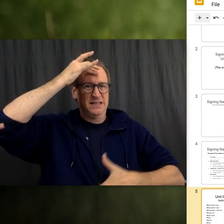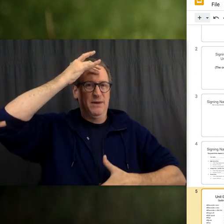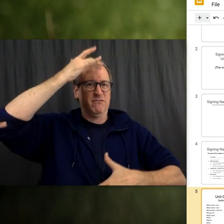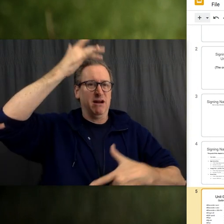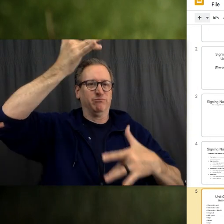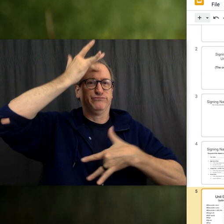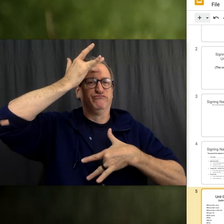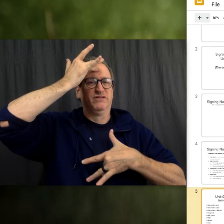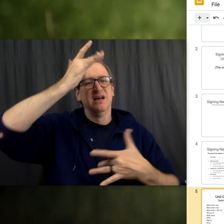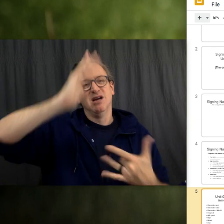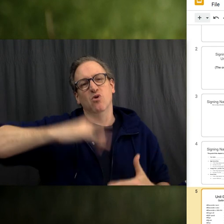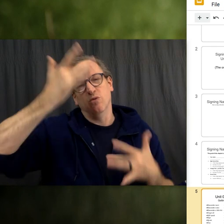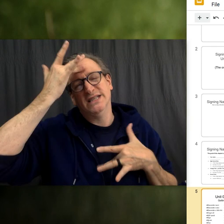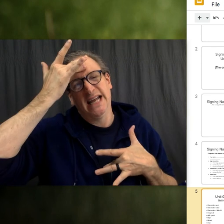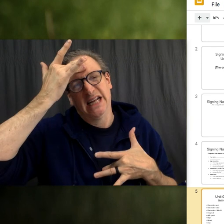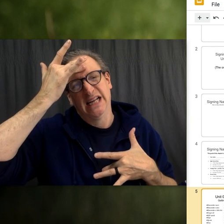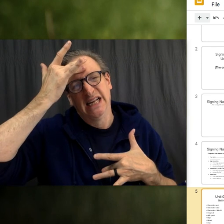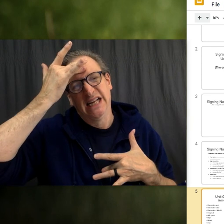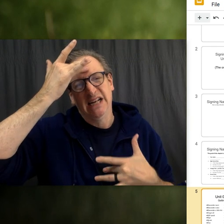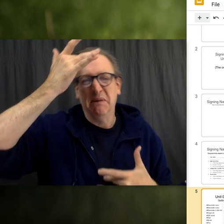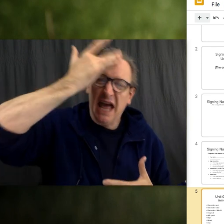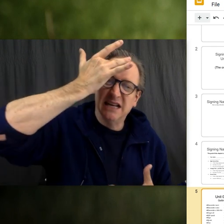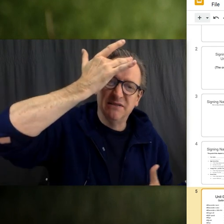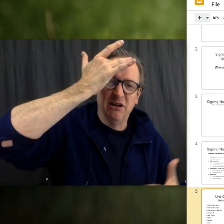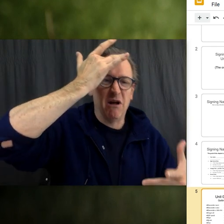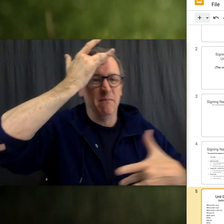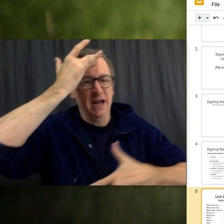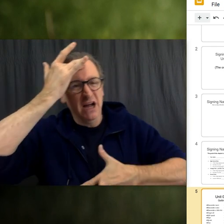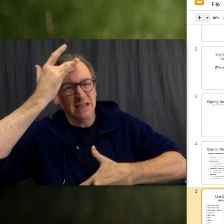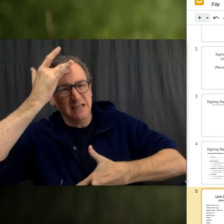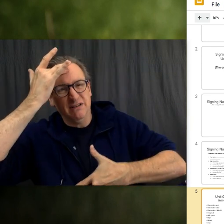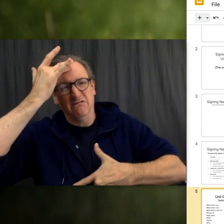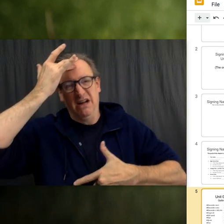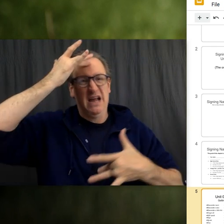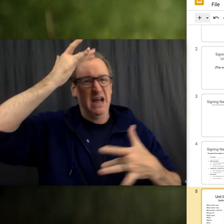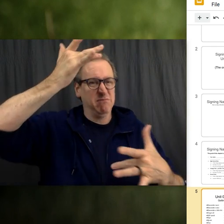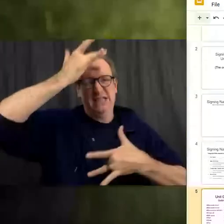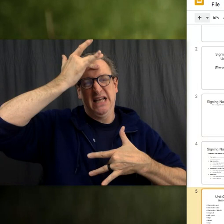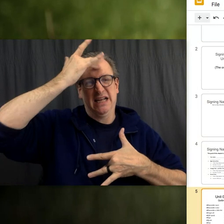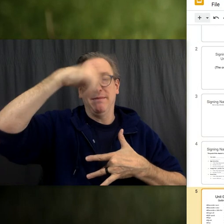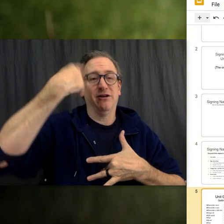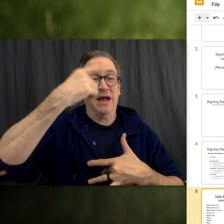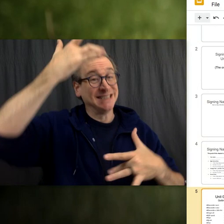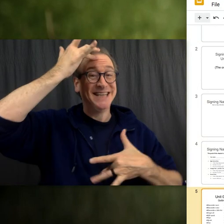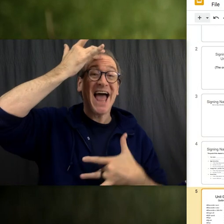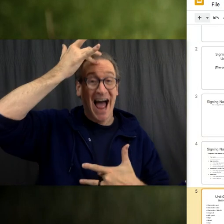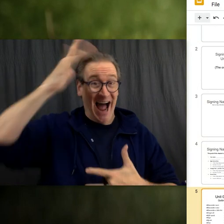like the stomach, right? Oh, I'm sick. My head doesn't feel right. My gut doesn't feel right. I'm sick. And